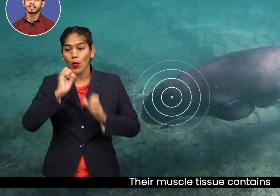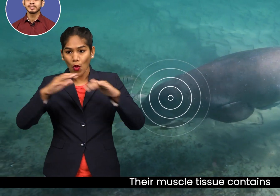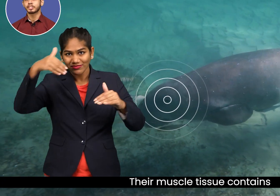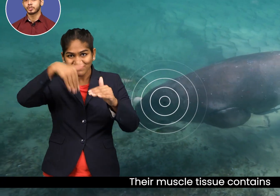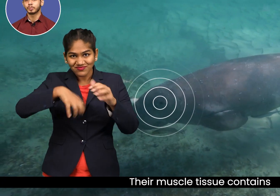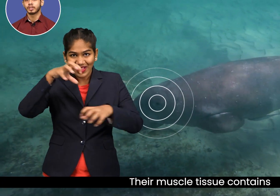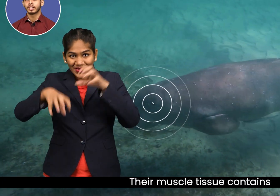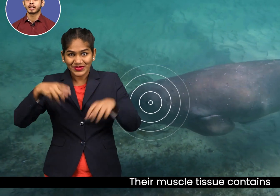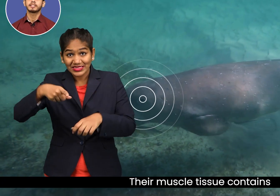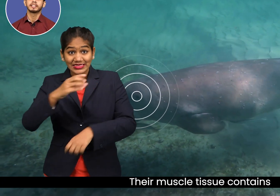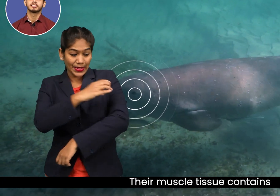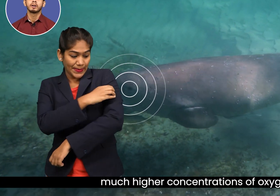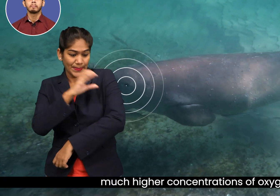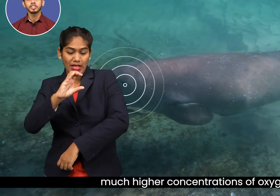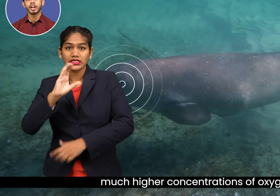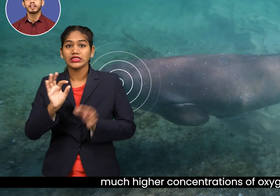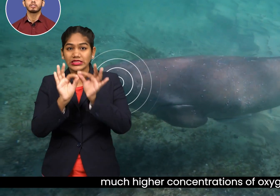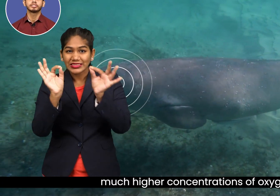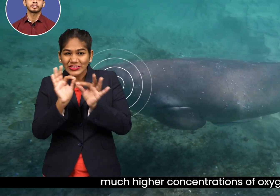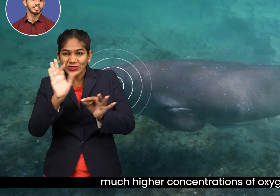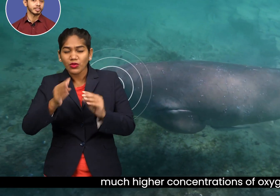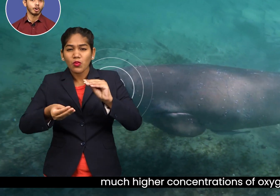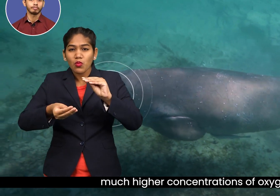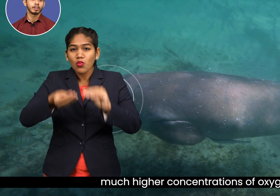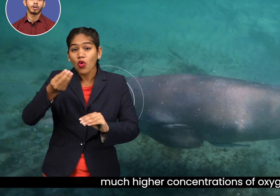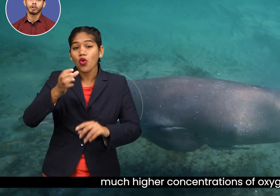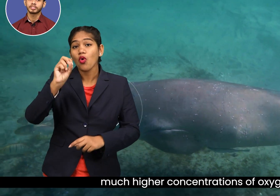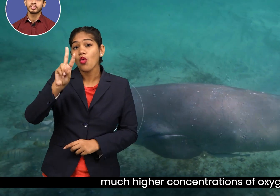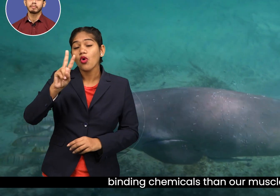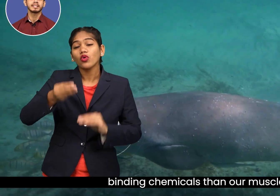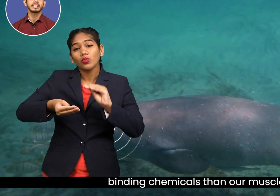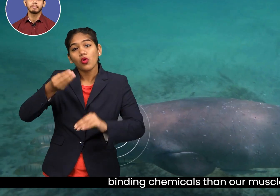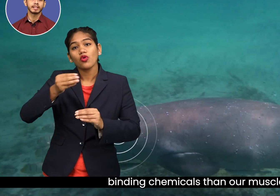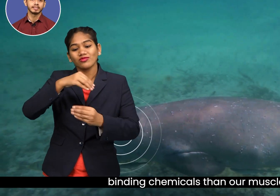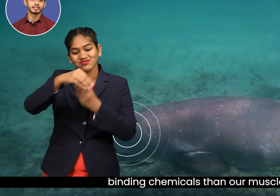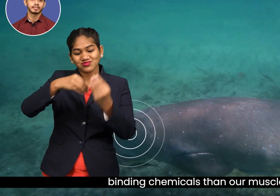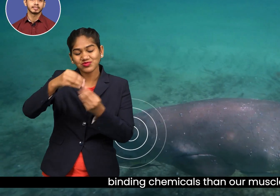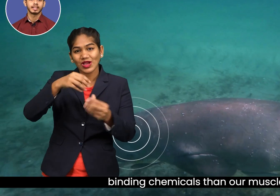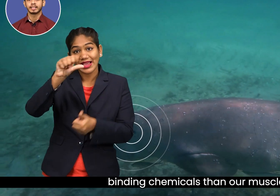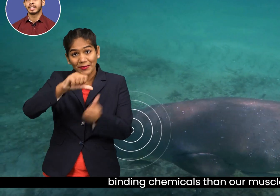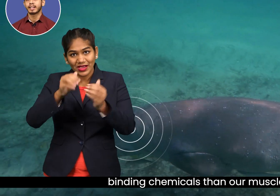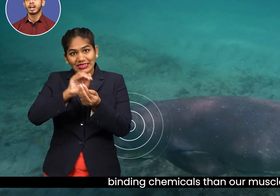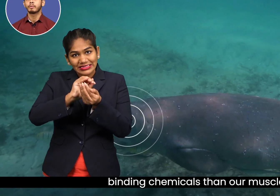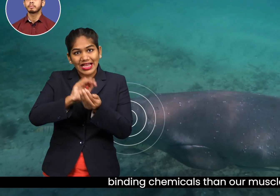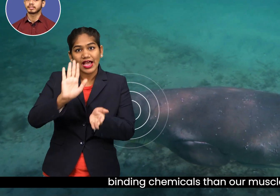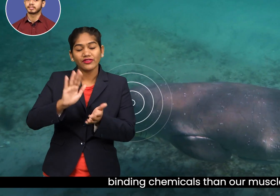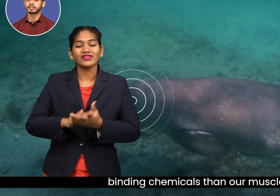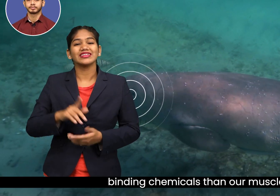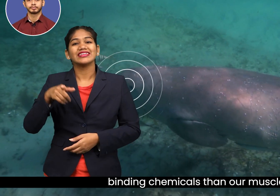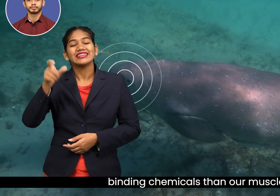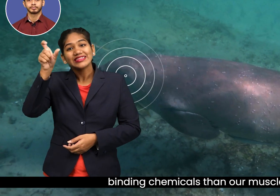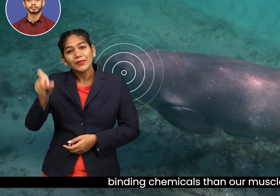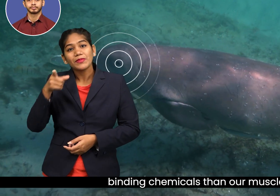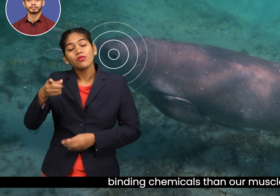Their muscle tissue contains much higher concentration of oxygen binding chemicals than our